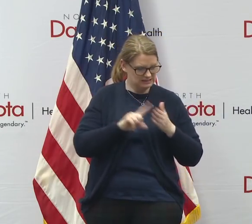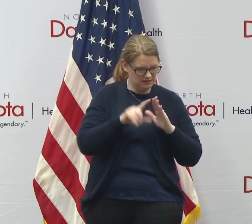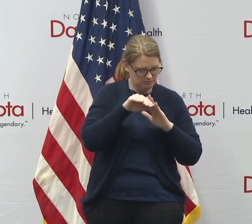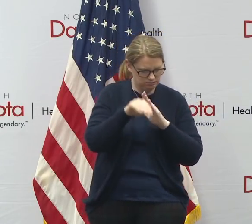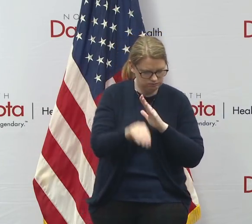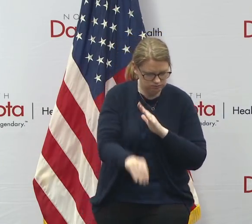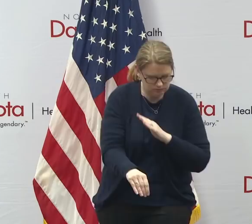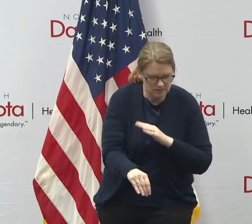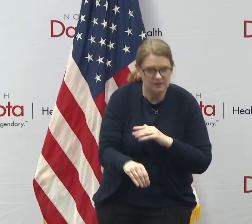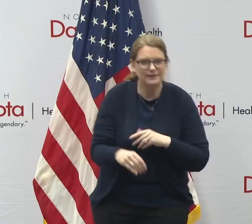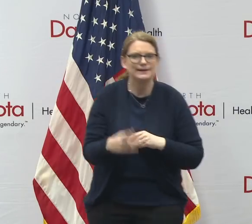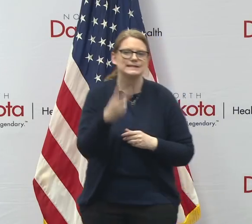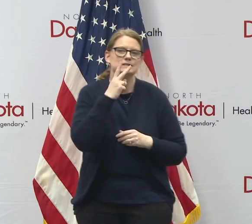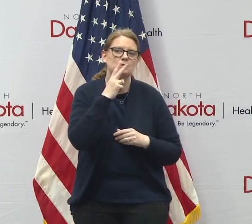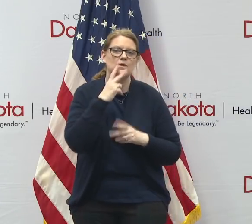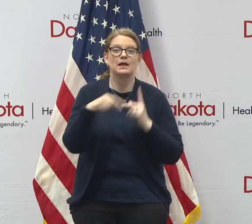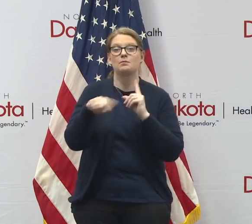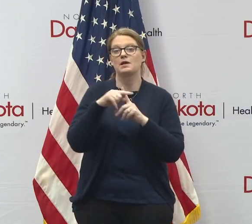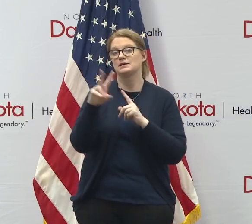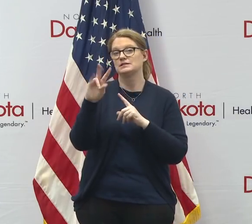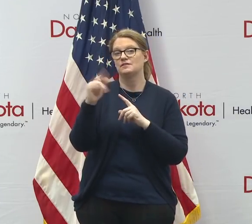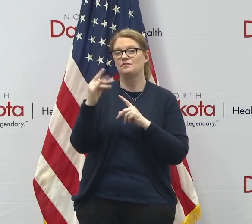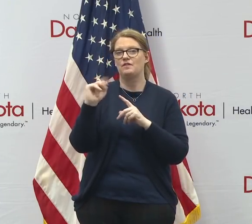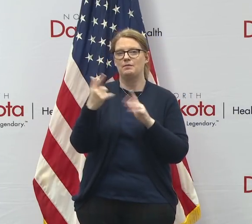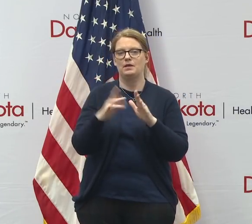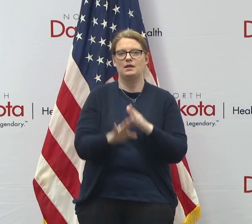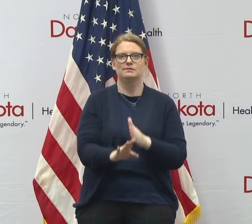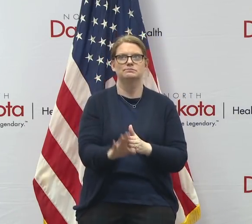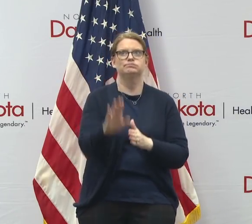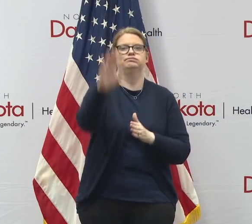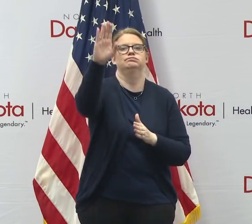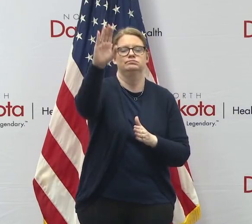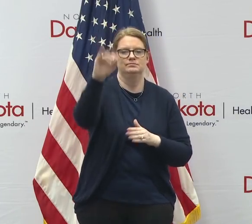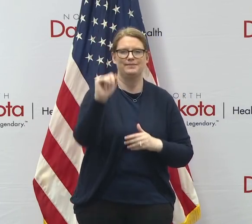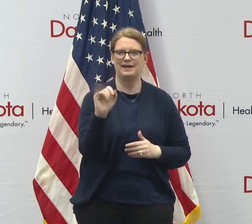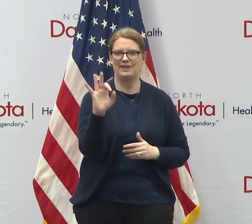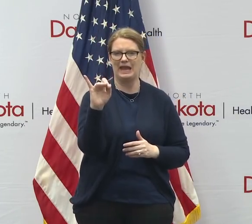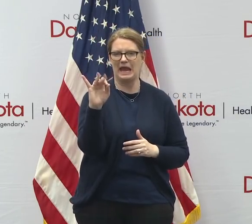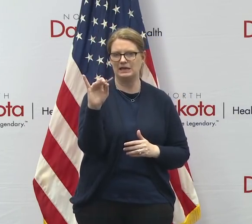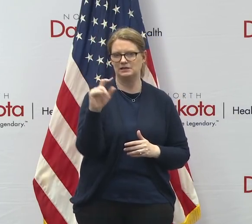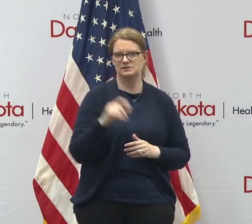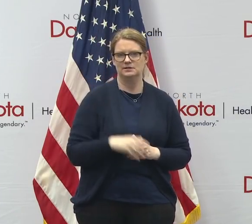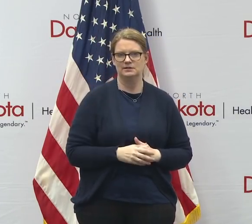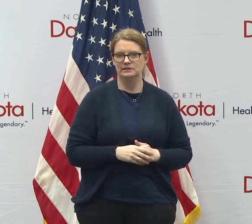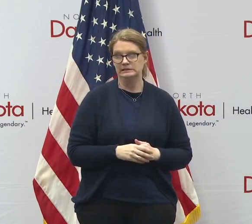vaping, it's back up to where smoking was in the 1990s. So